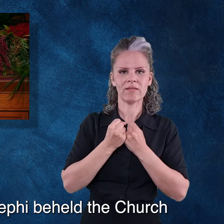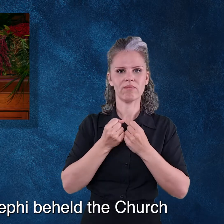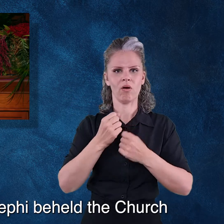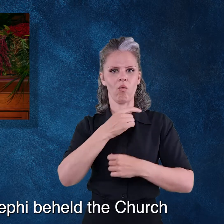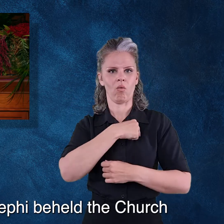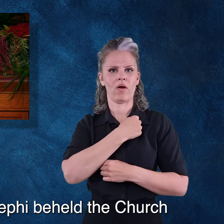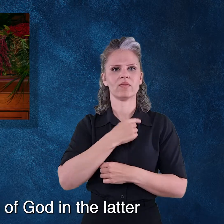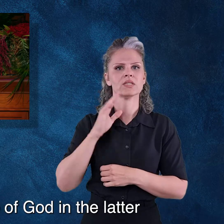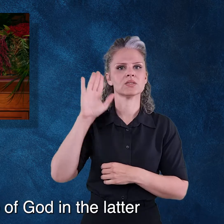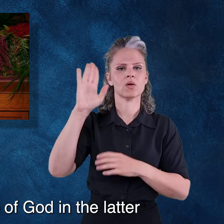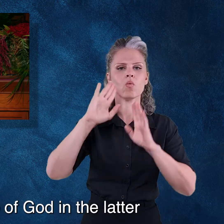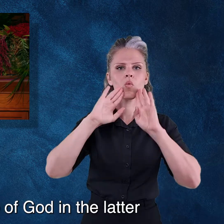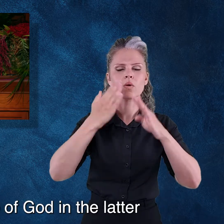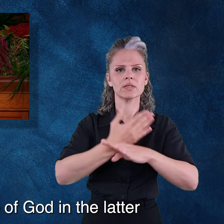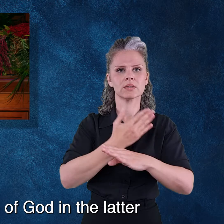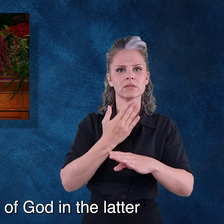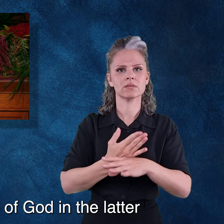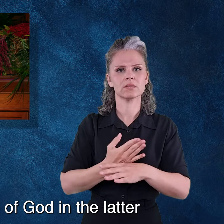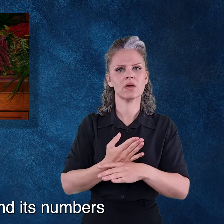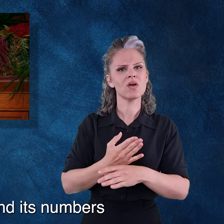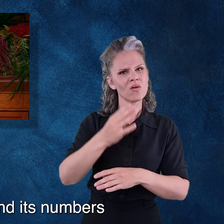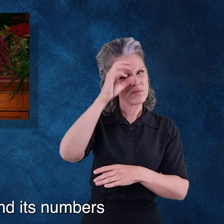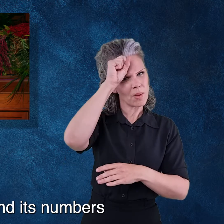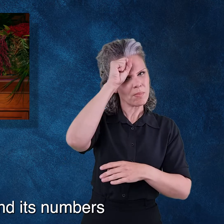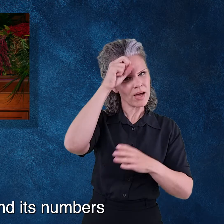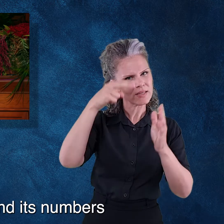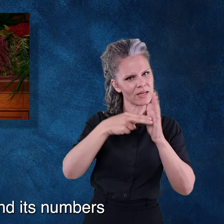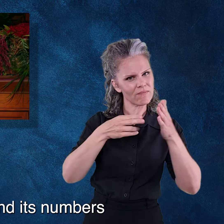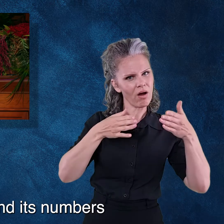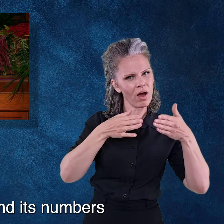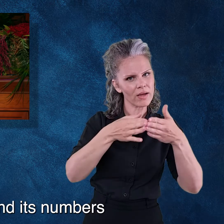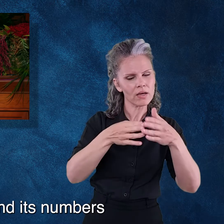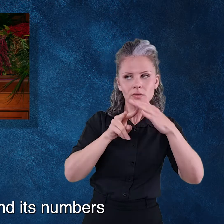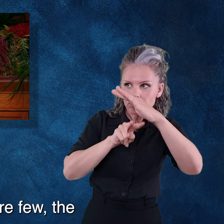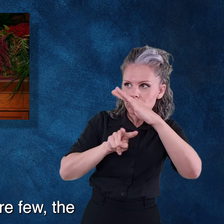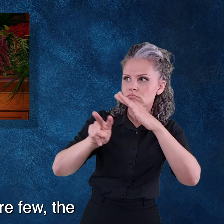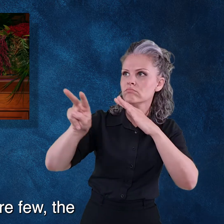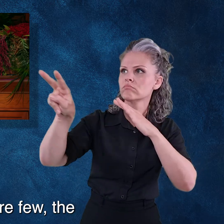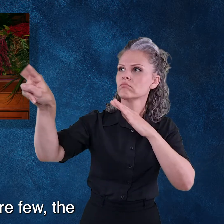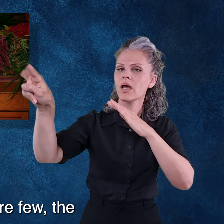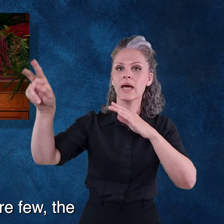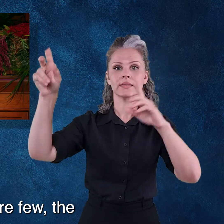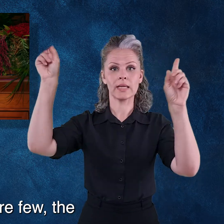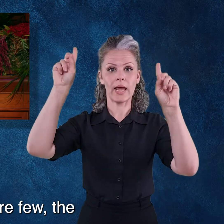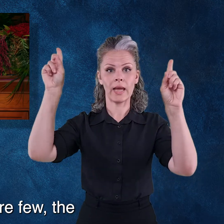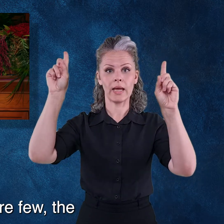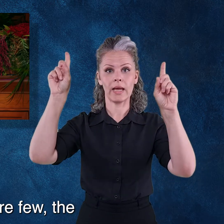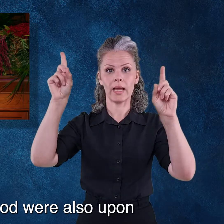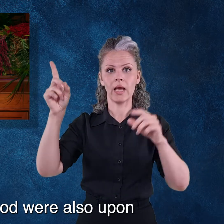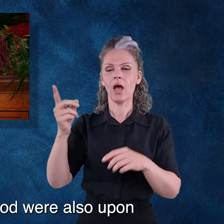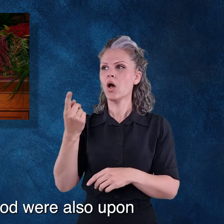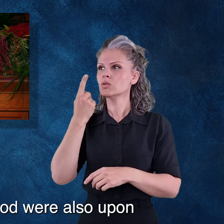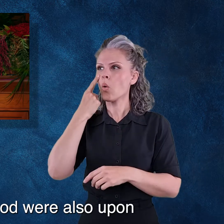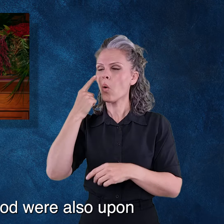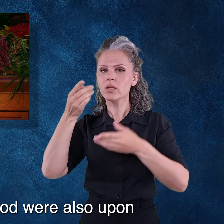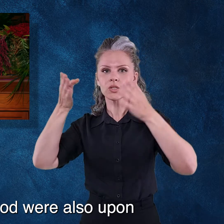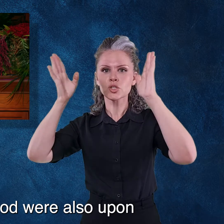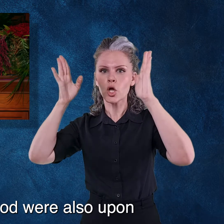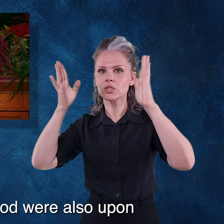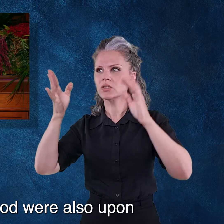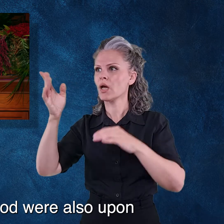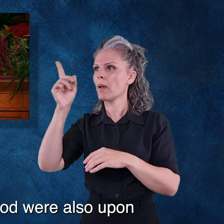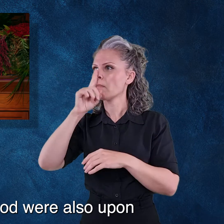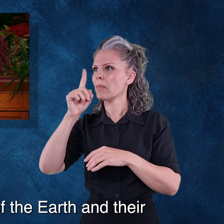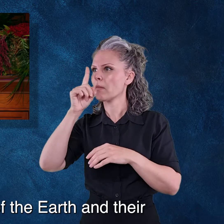Nephi beheld the Church of the Lamb of God in the latter days, and its numbers were few. The saints of God were